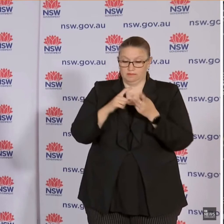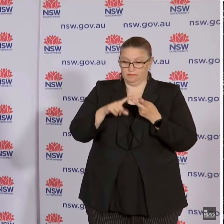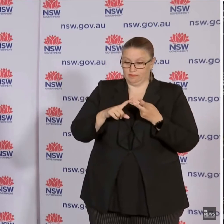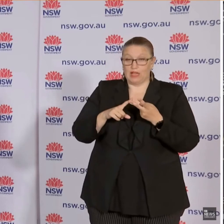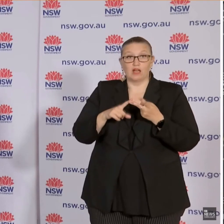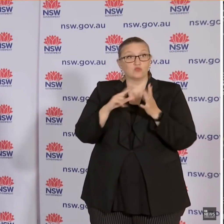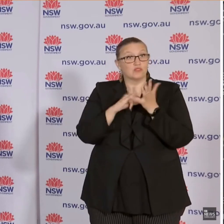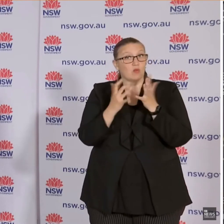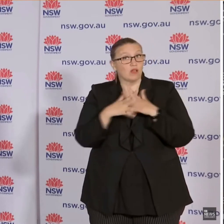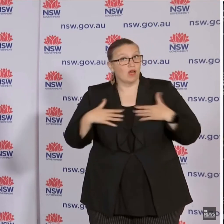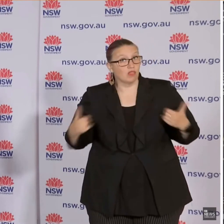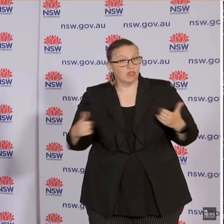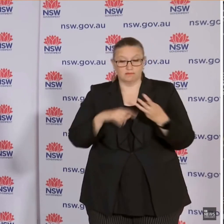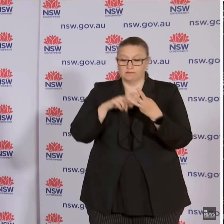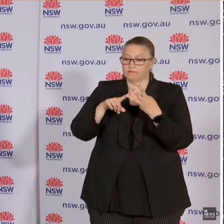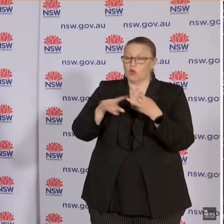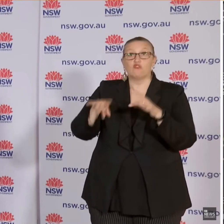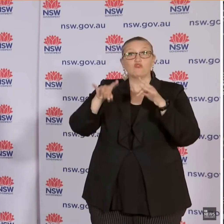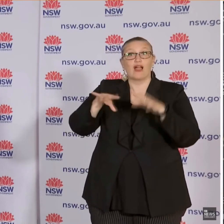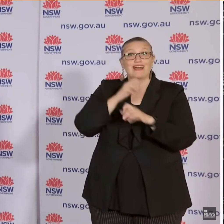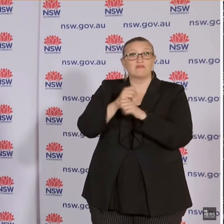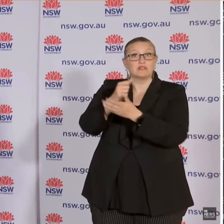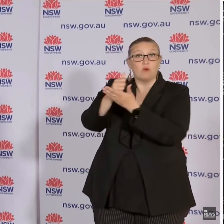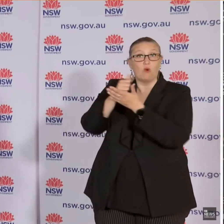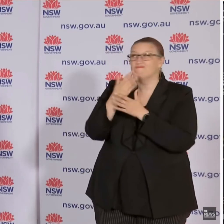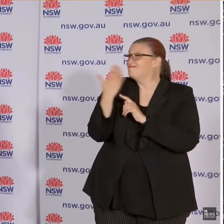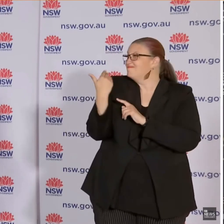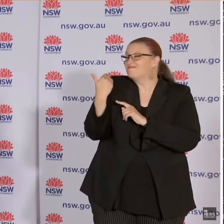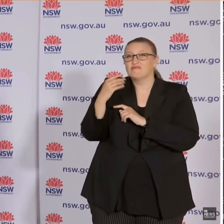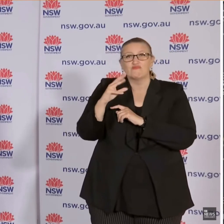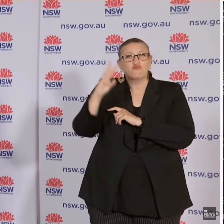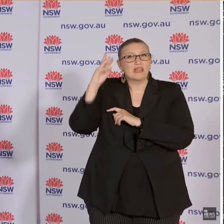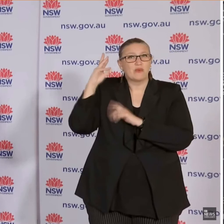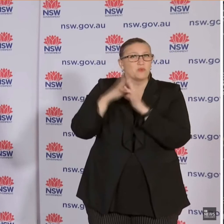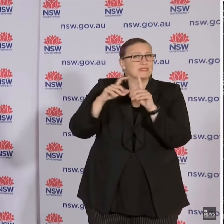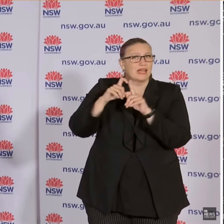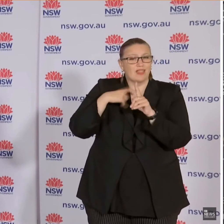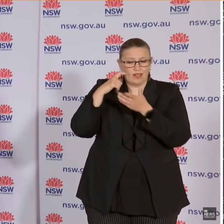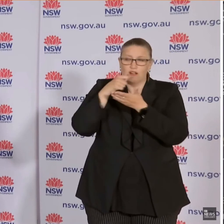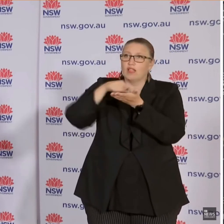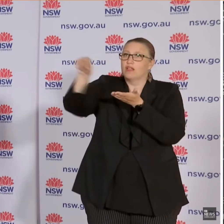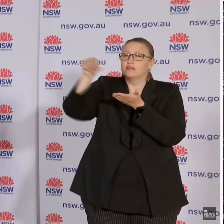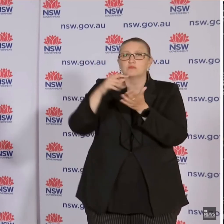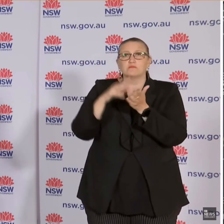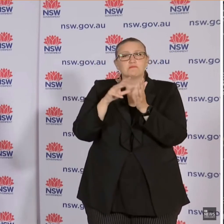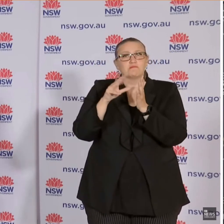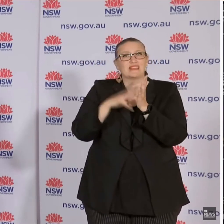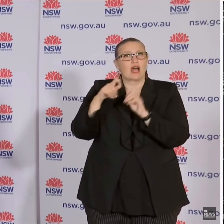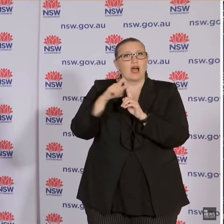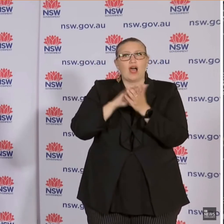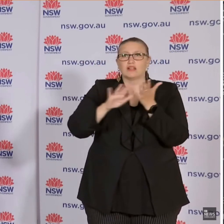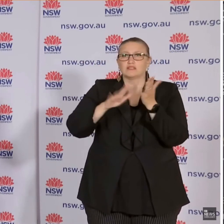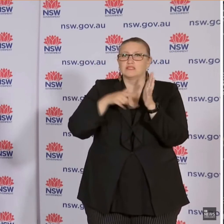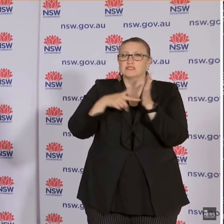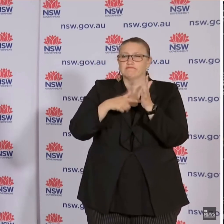with federal support, I wrote to Minister Hunt about 3 Wednesdays ago, I think, and pointed out that we